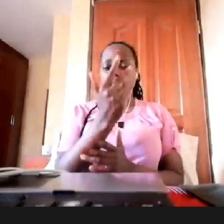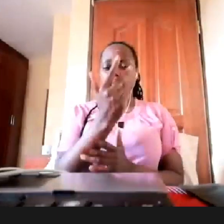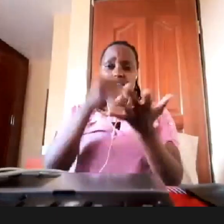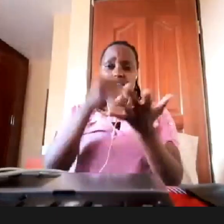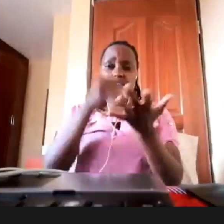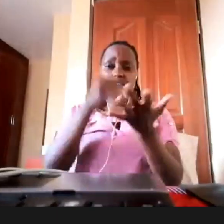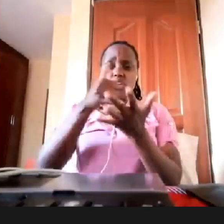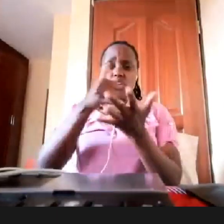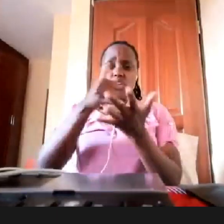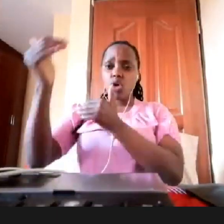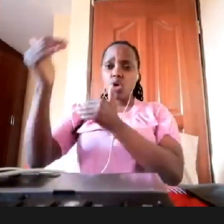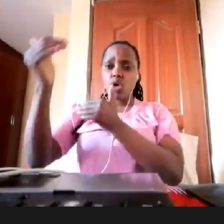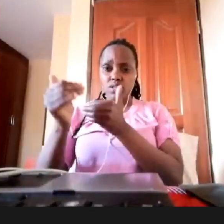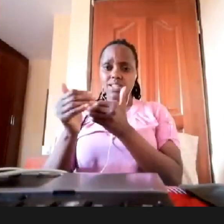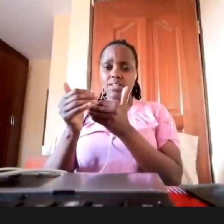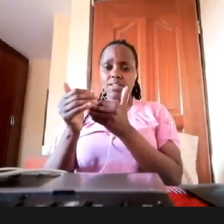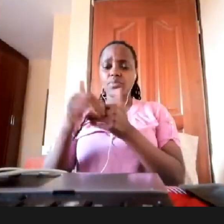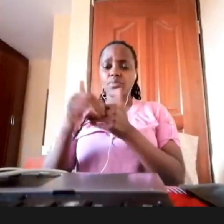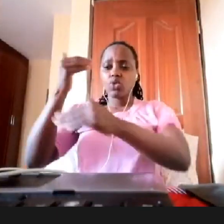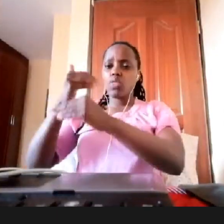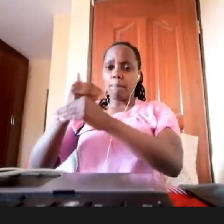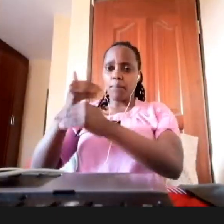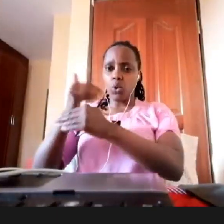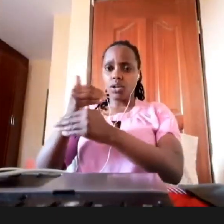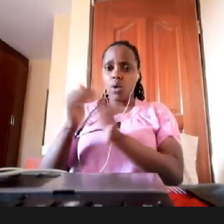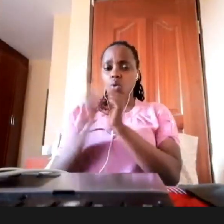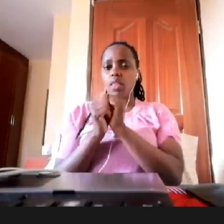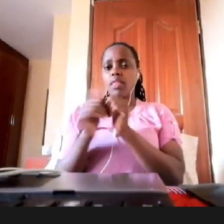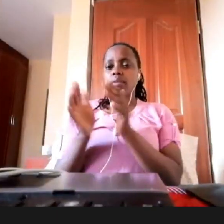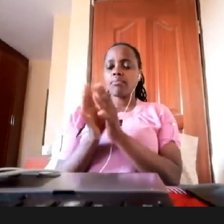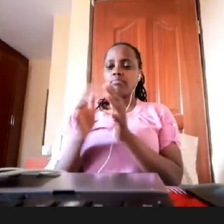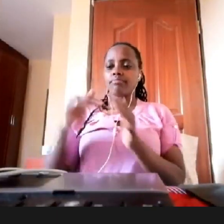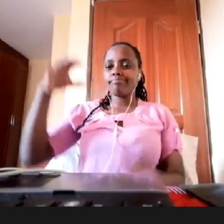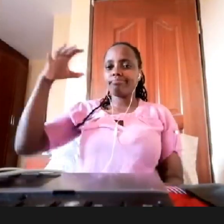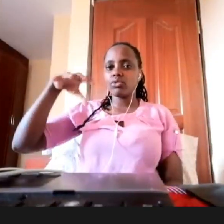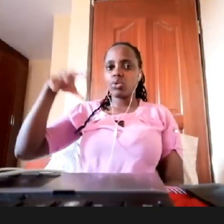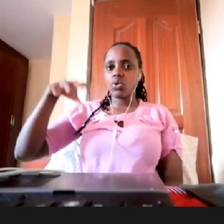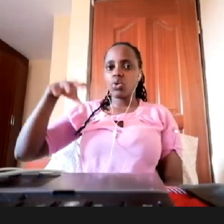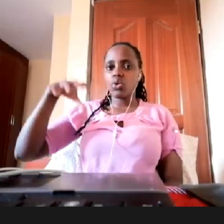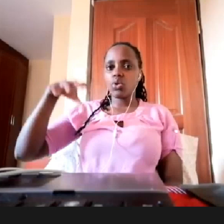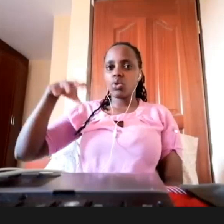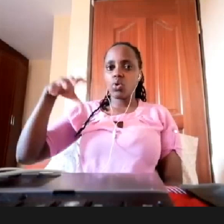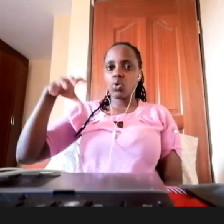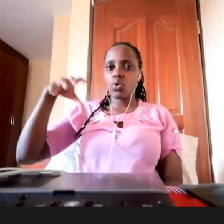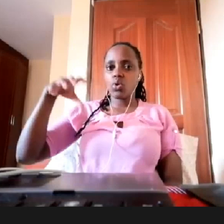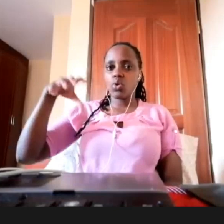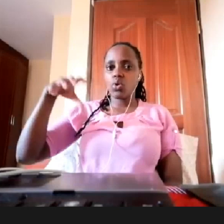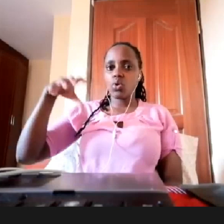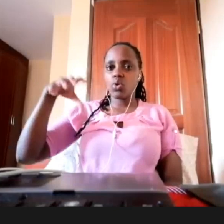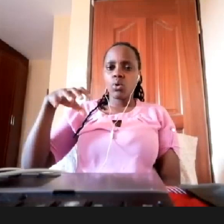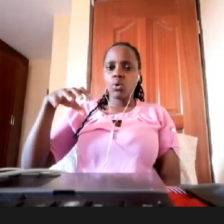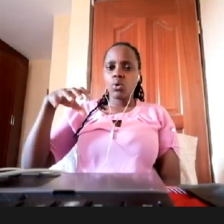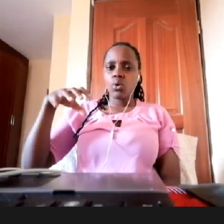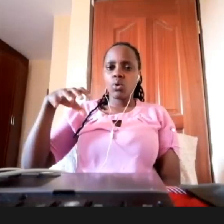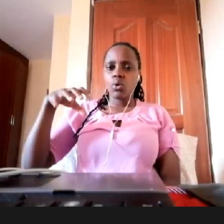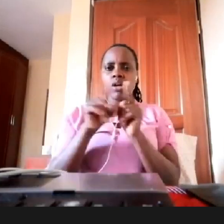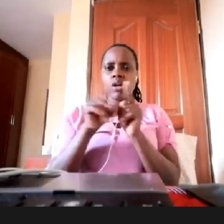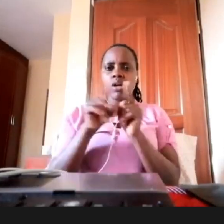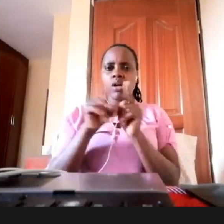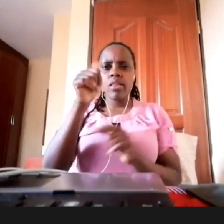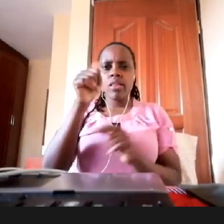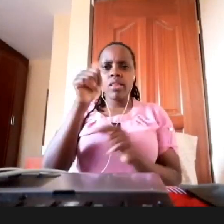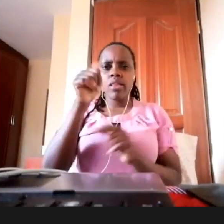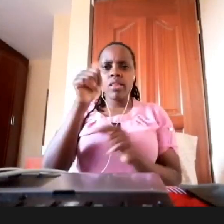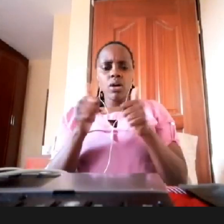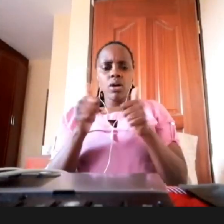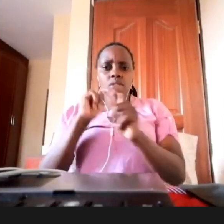to the border with the Republic of Congo. And also the other one is, the tendency